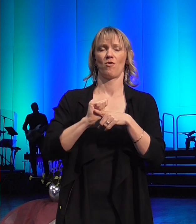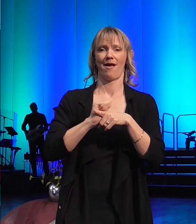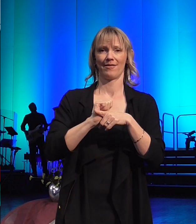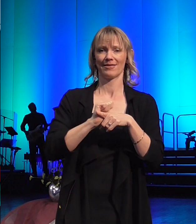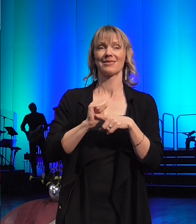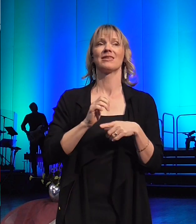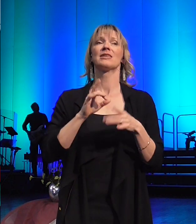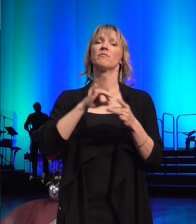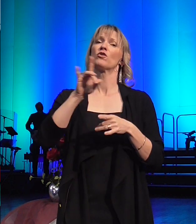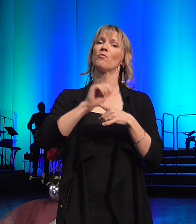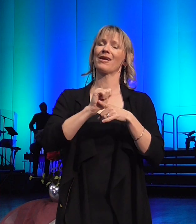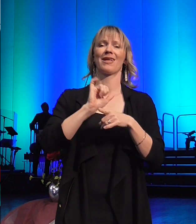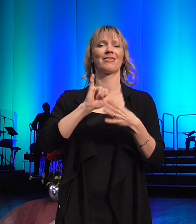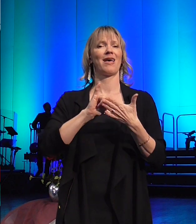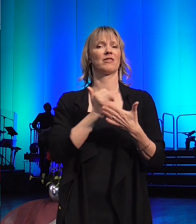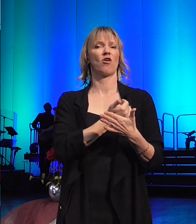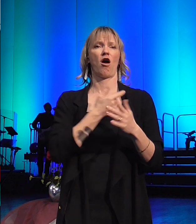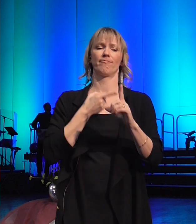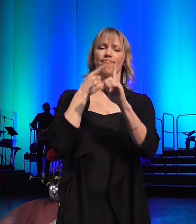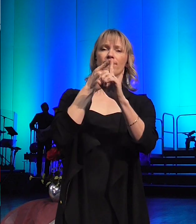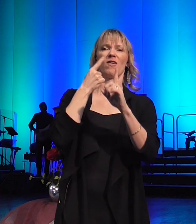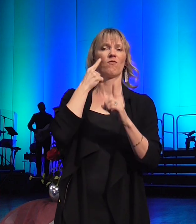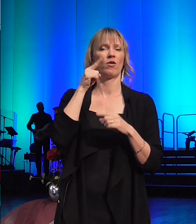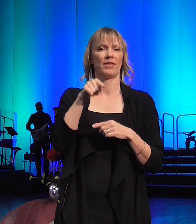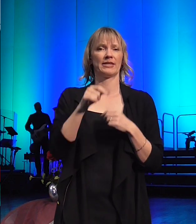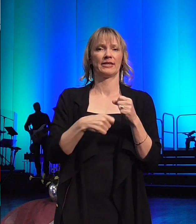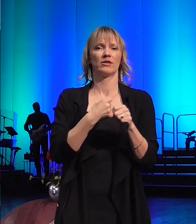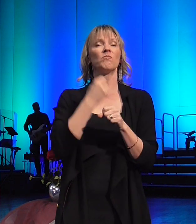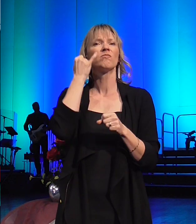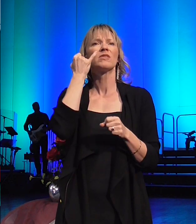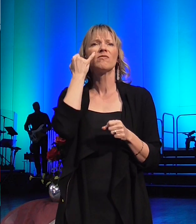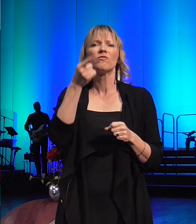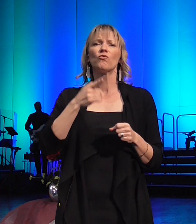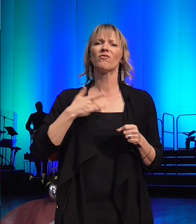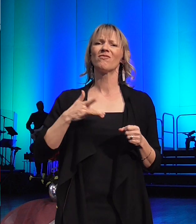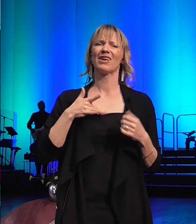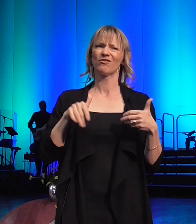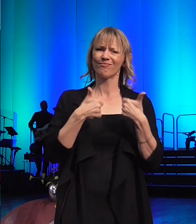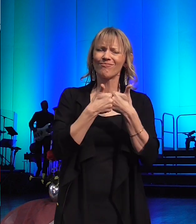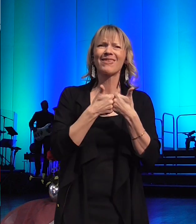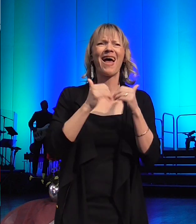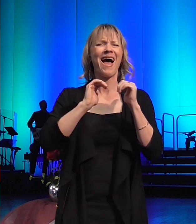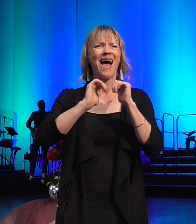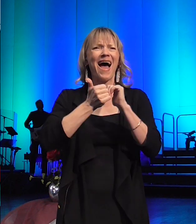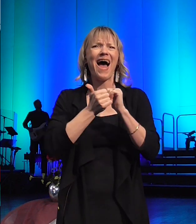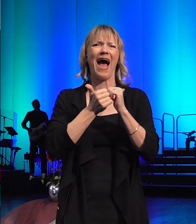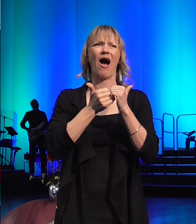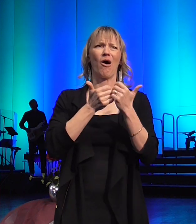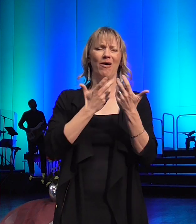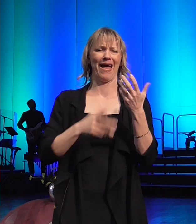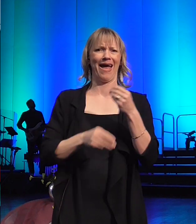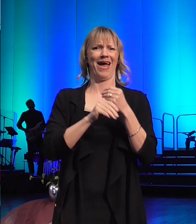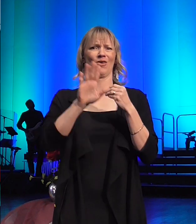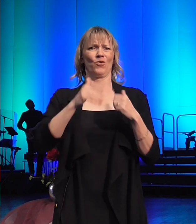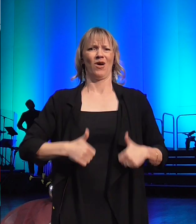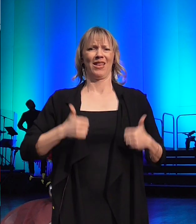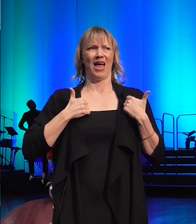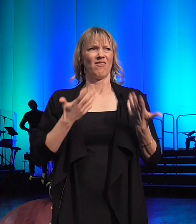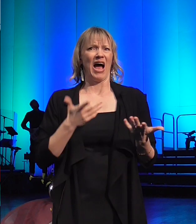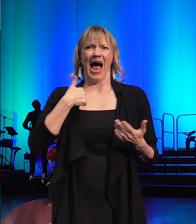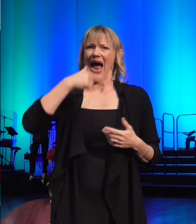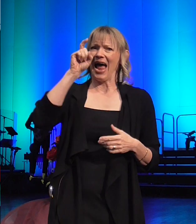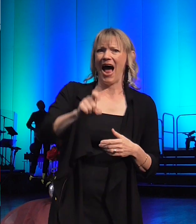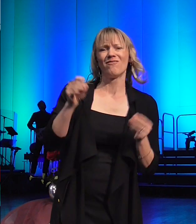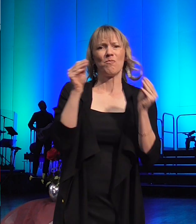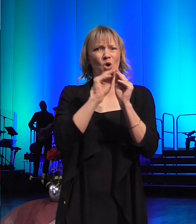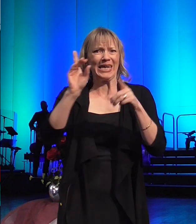Practice is our initiative this year. If you are challenged figuring out how to fit spiritual practice into your life, you may be thinking, I've got to be